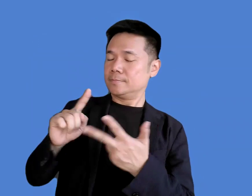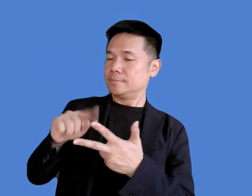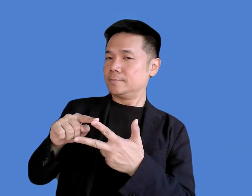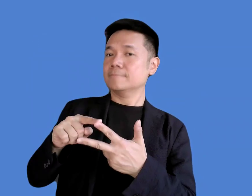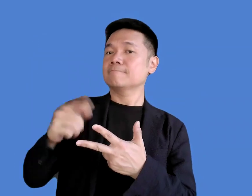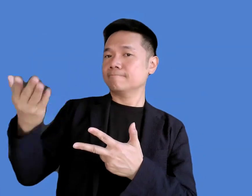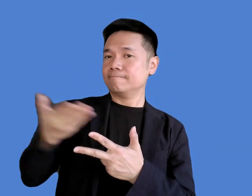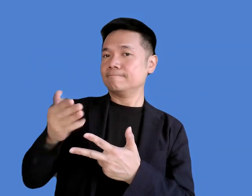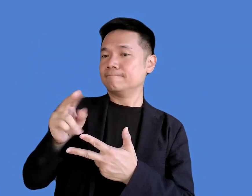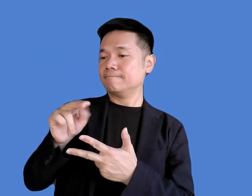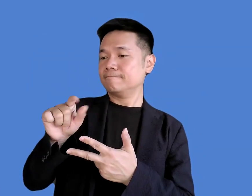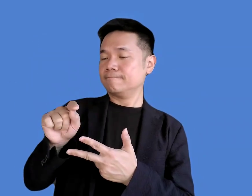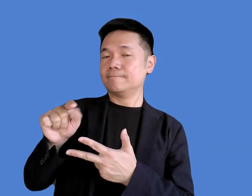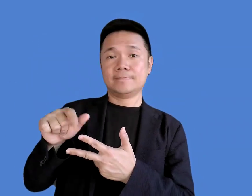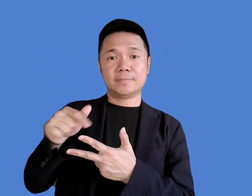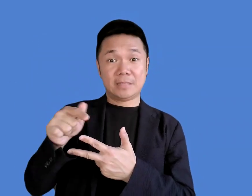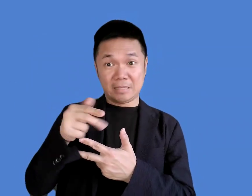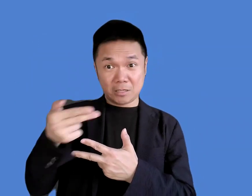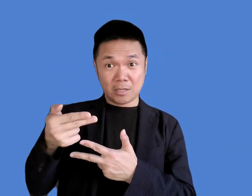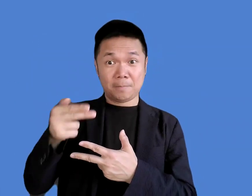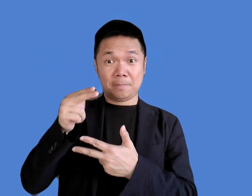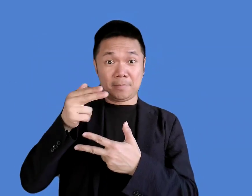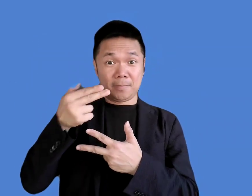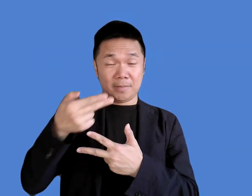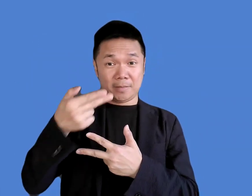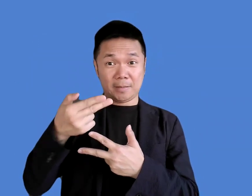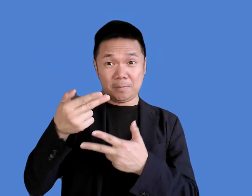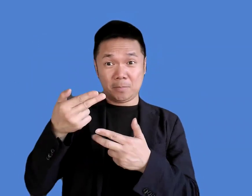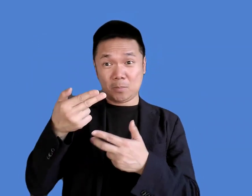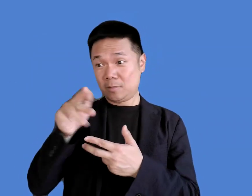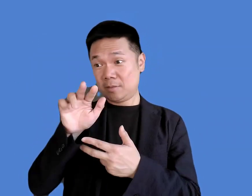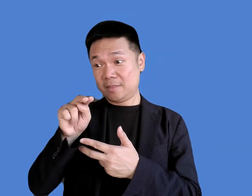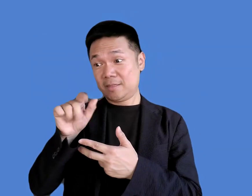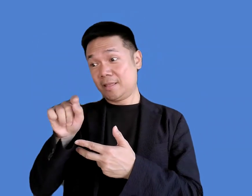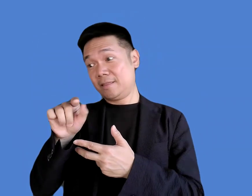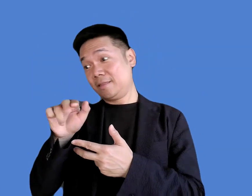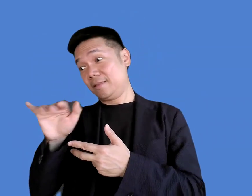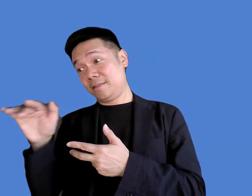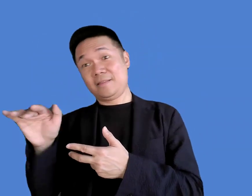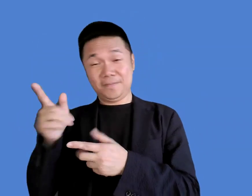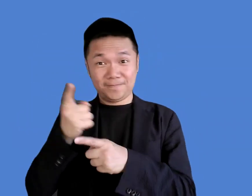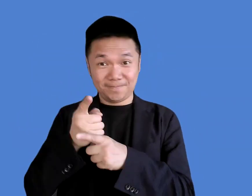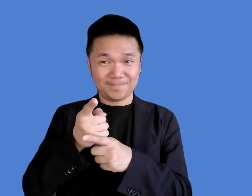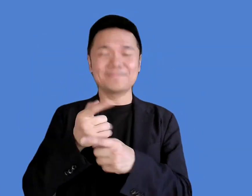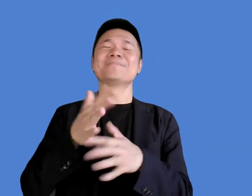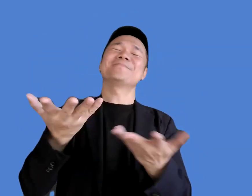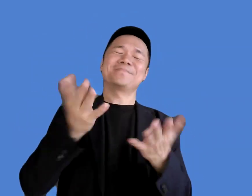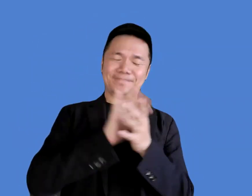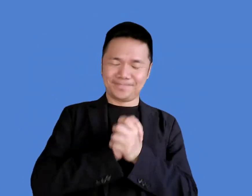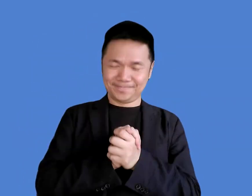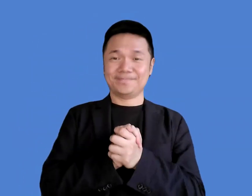Supranavit. I hope you're pronouncing your surname correctly, Net. So, which we